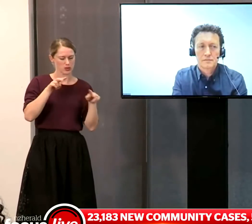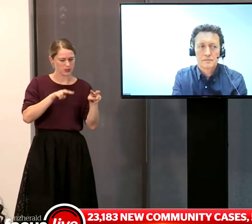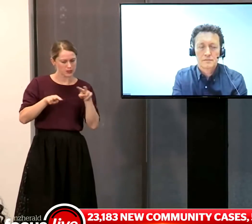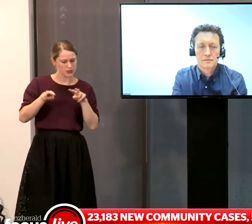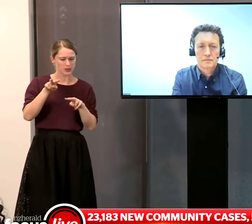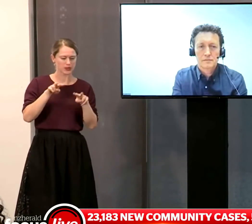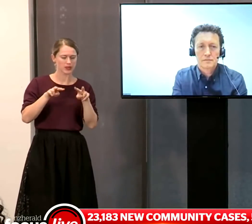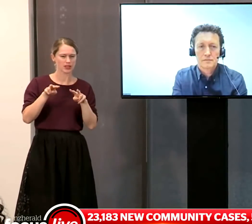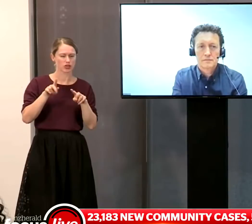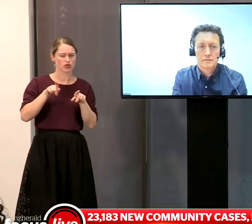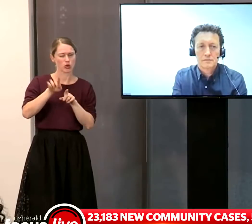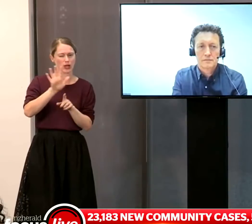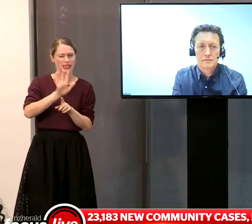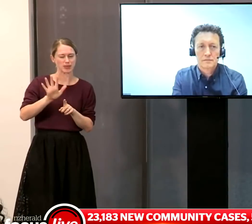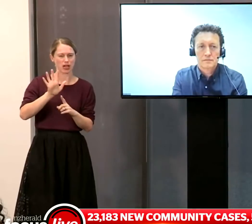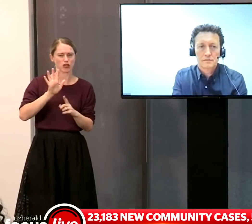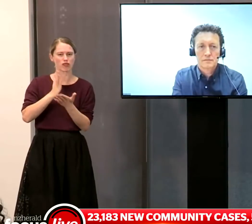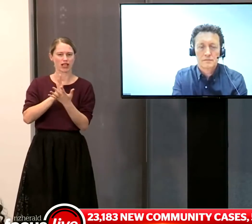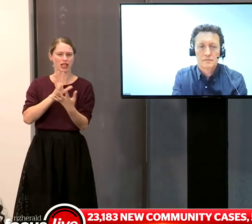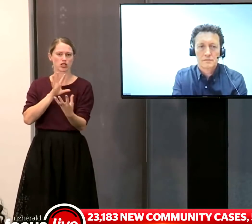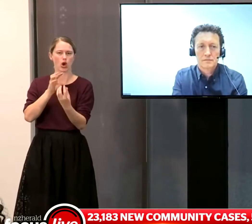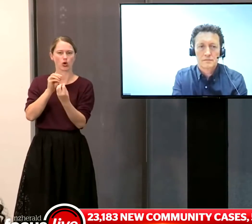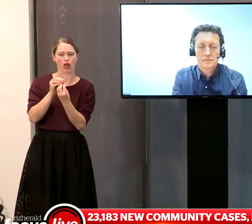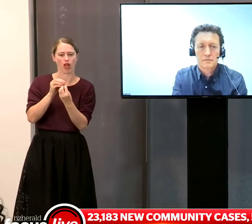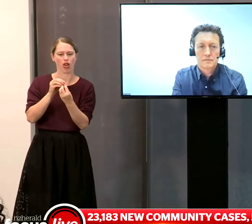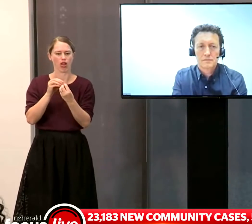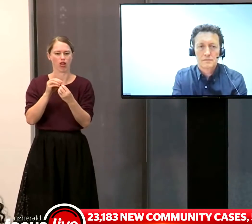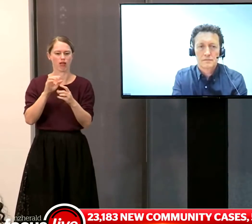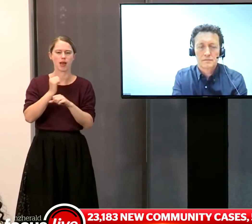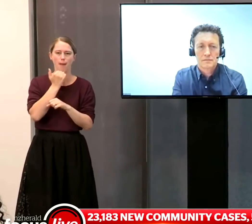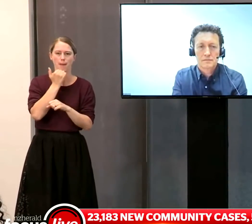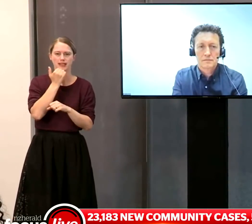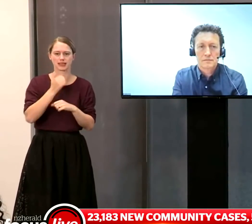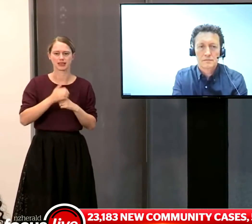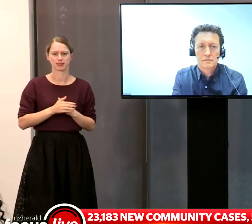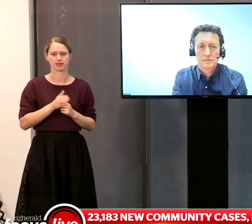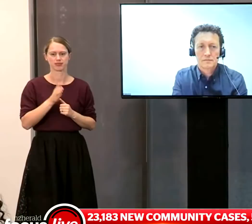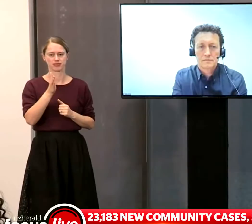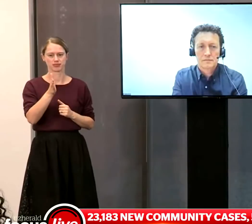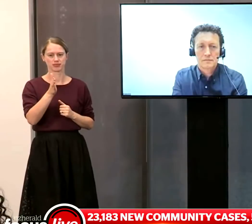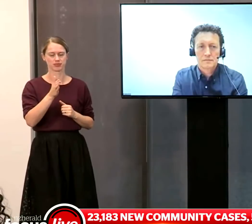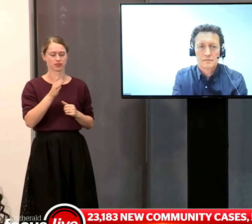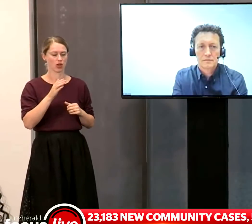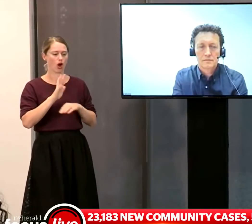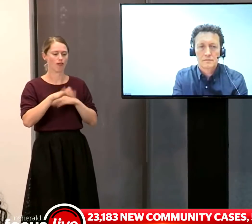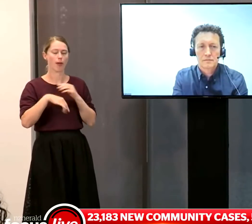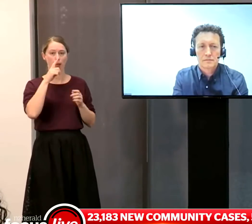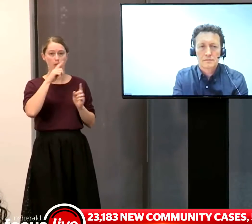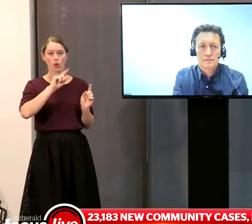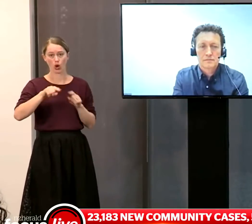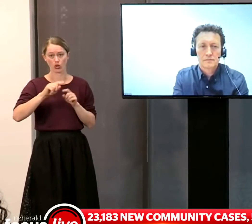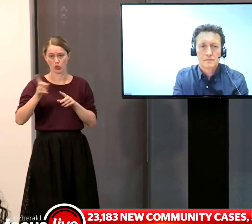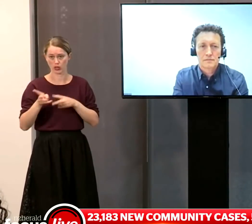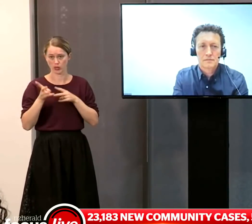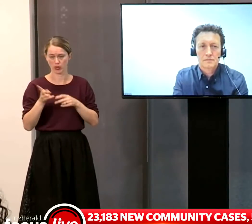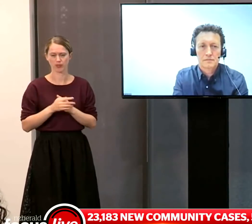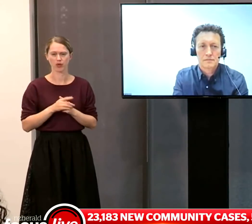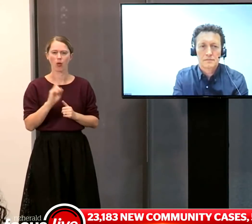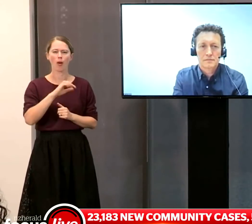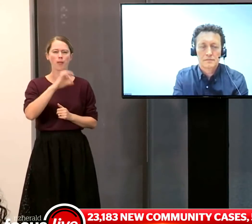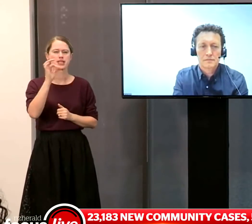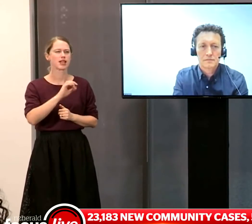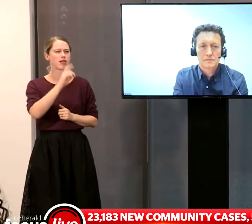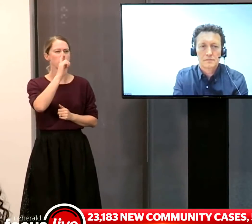can estimate what the total burden could be at any one time. On those hospitalisations, what percentage of people either